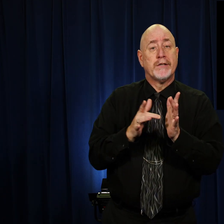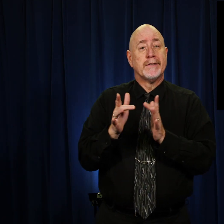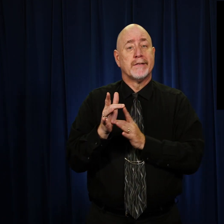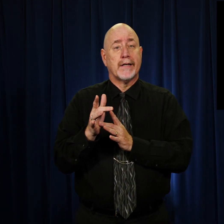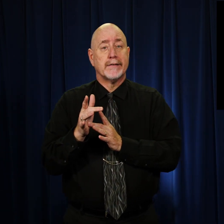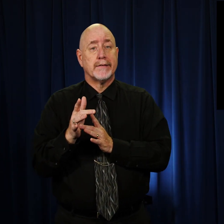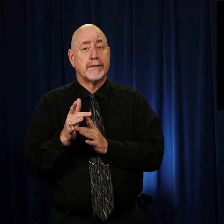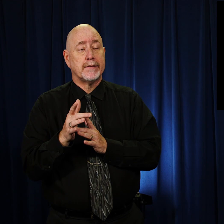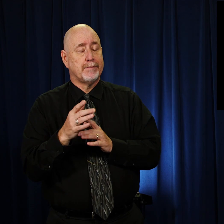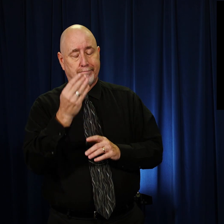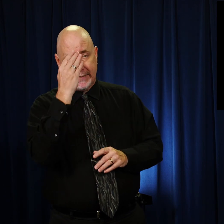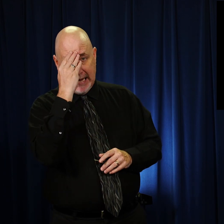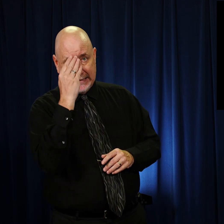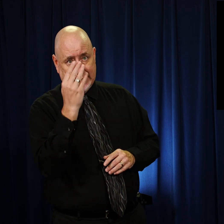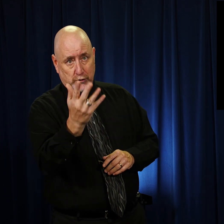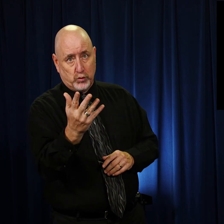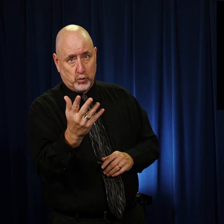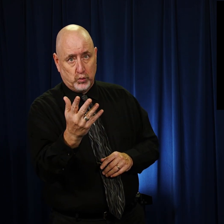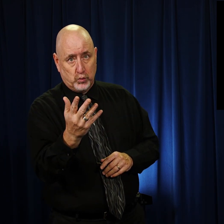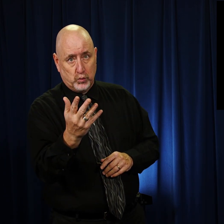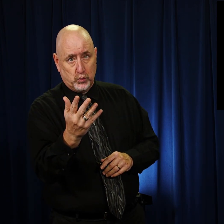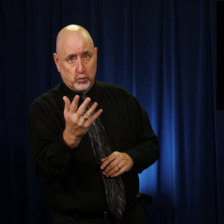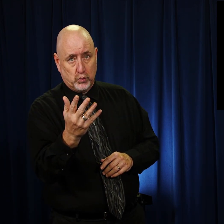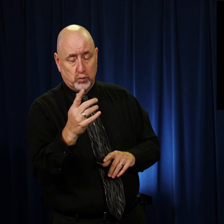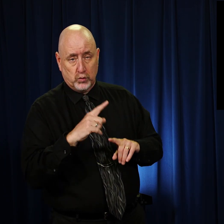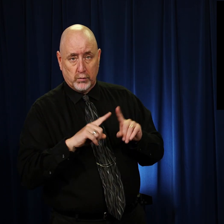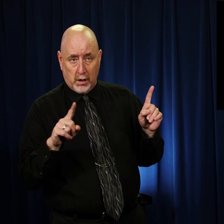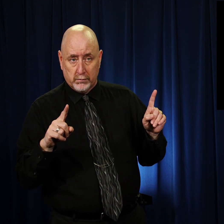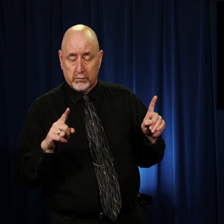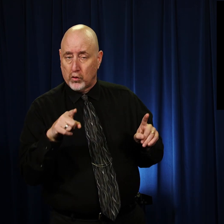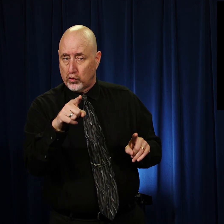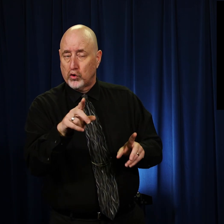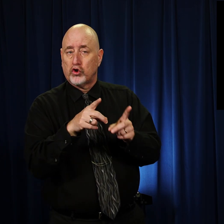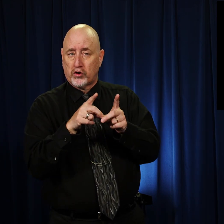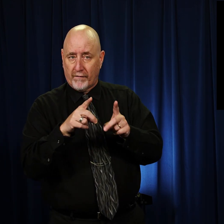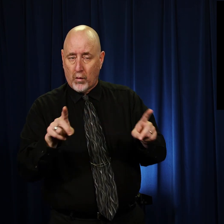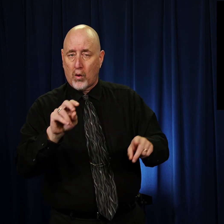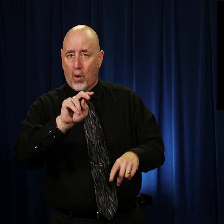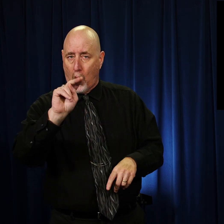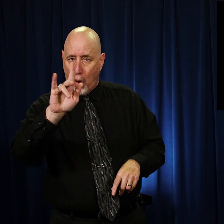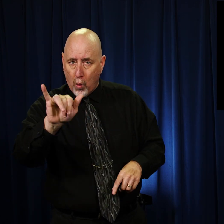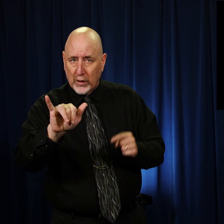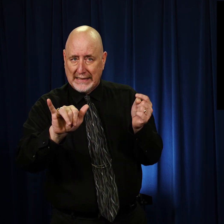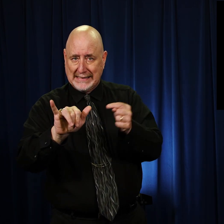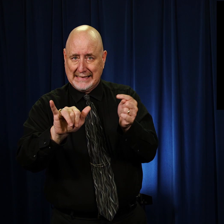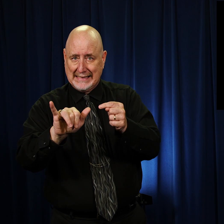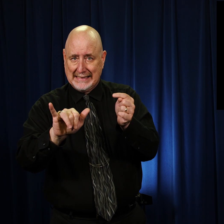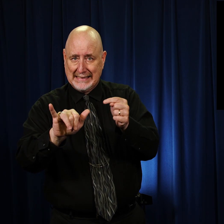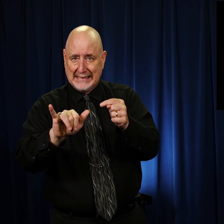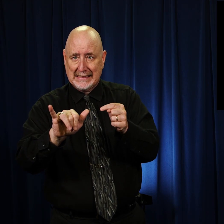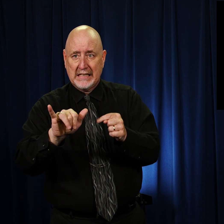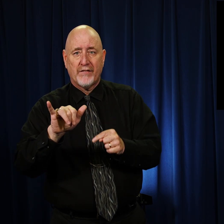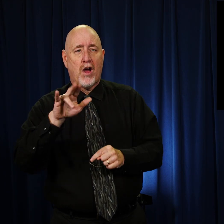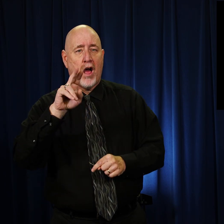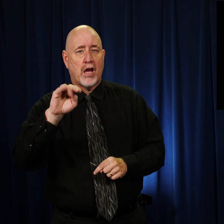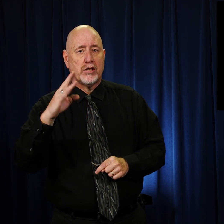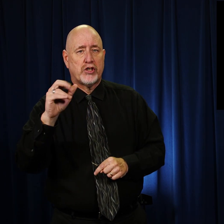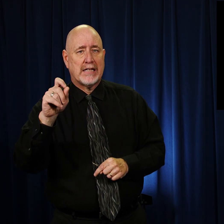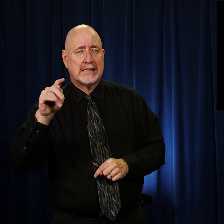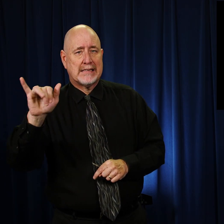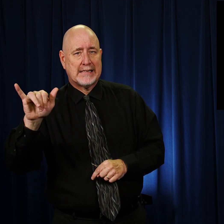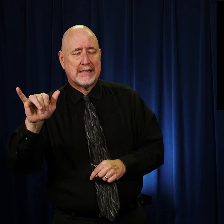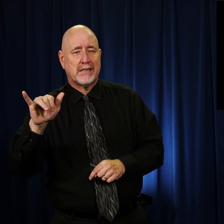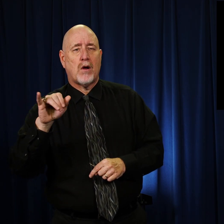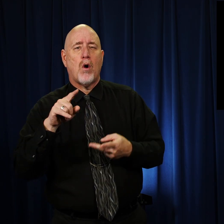and says, but I say to you that you should divorce only for unchastity, or as